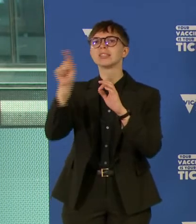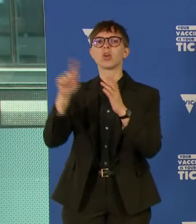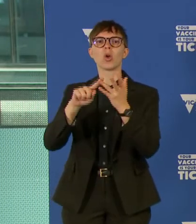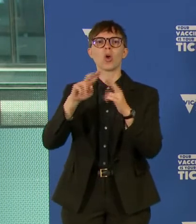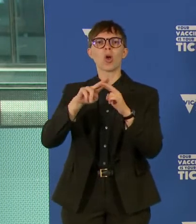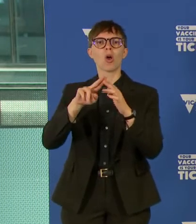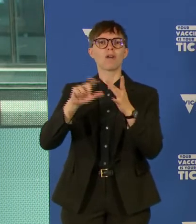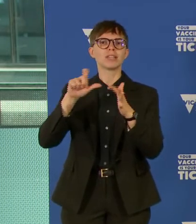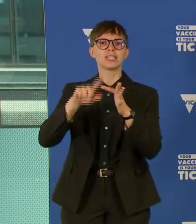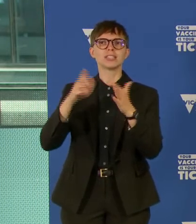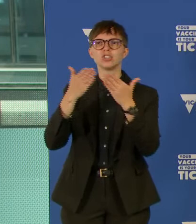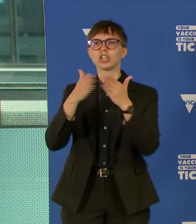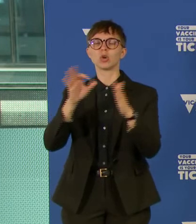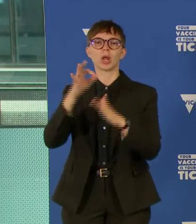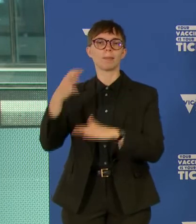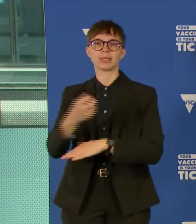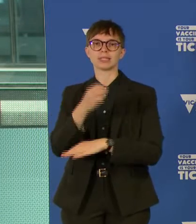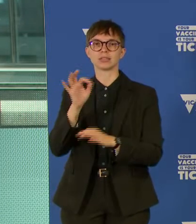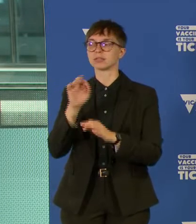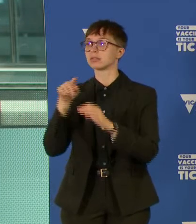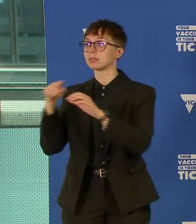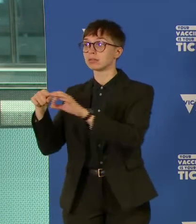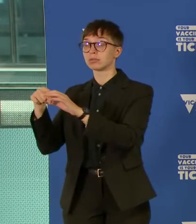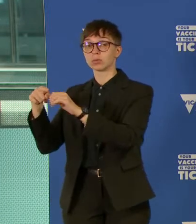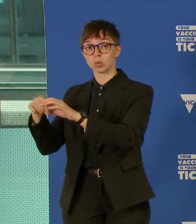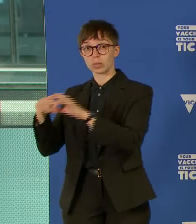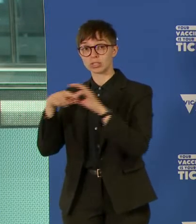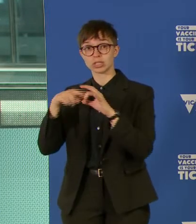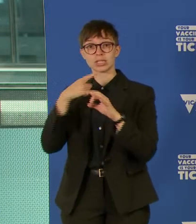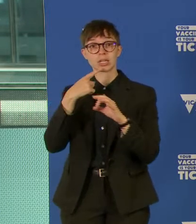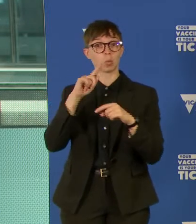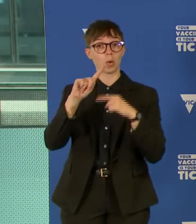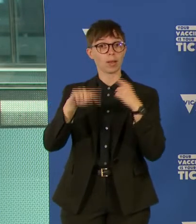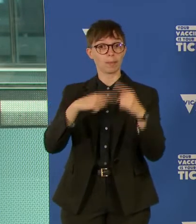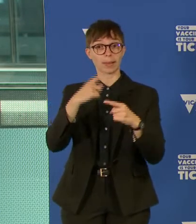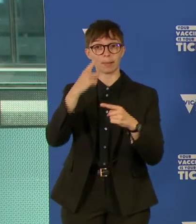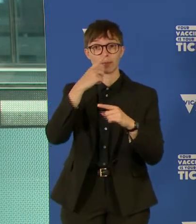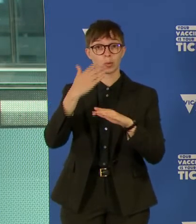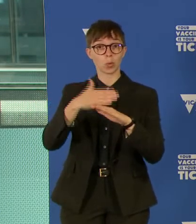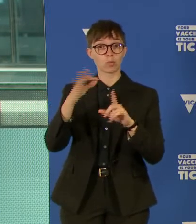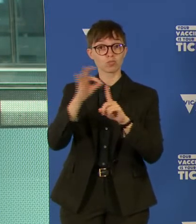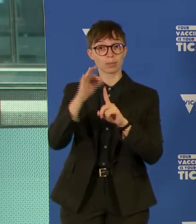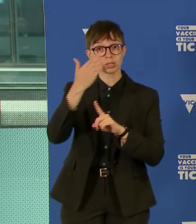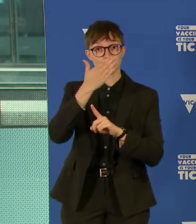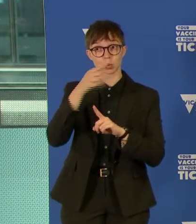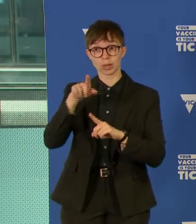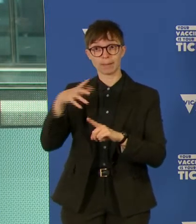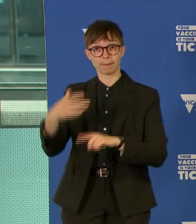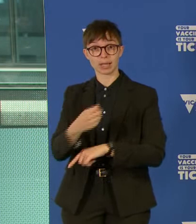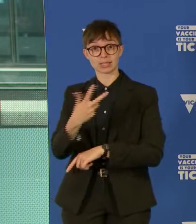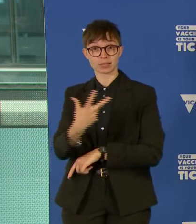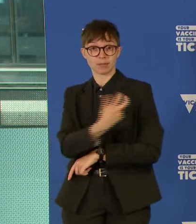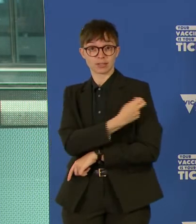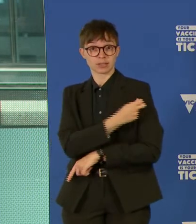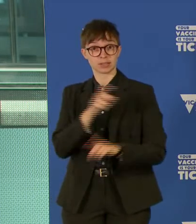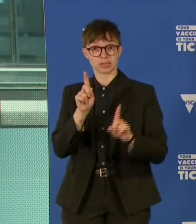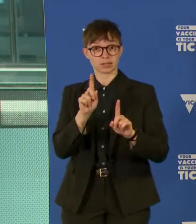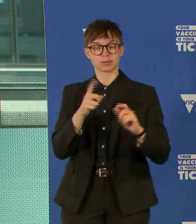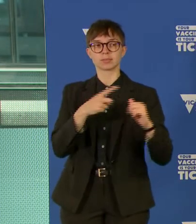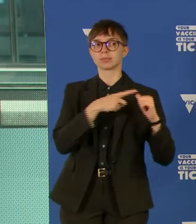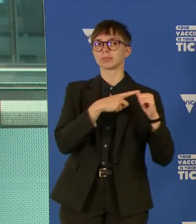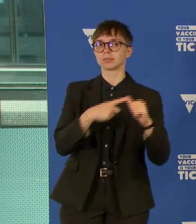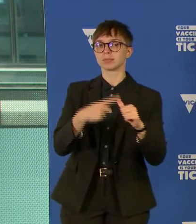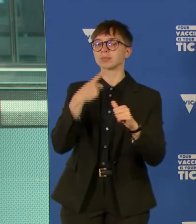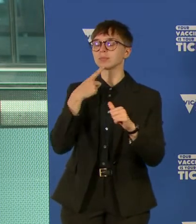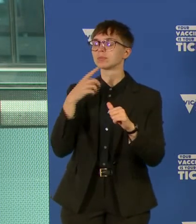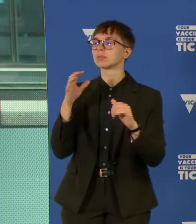still being reviewed for term 2, or? So that's not a mandate for primary school kids ongoing.